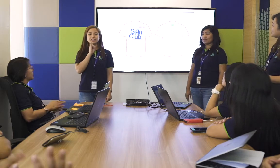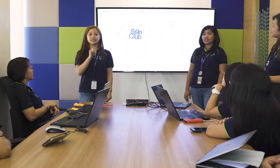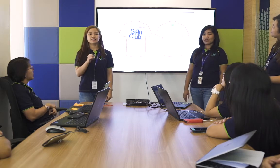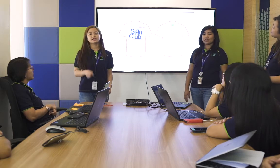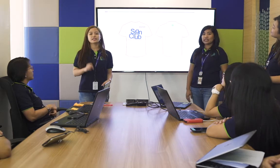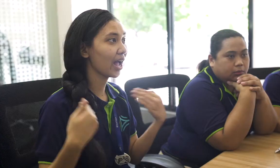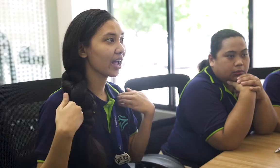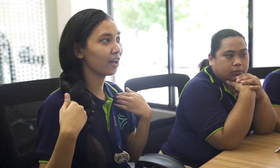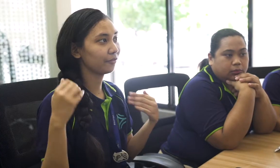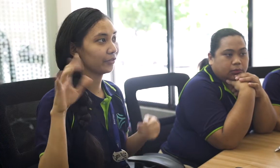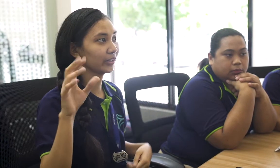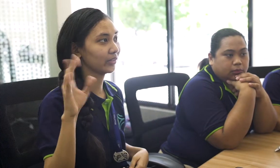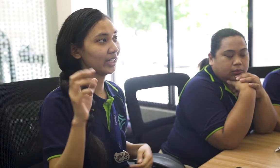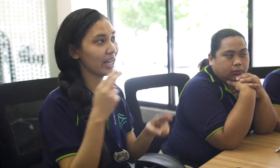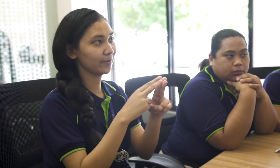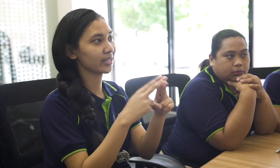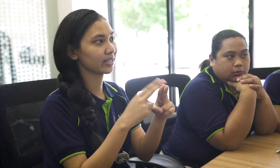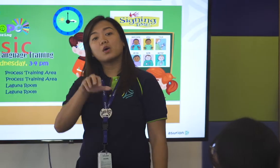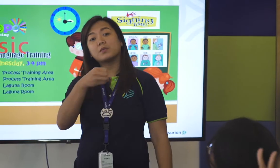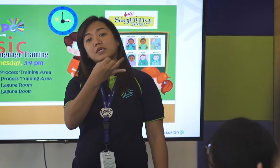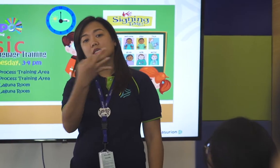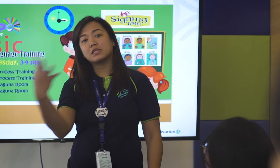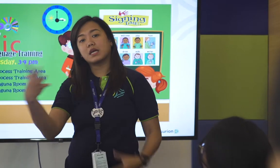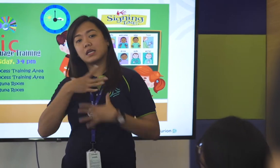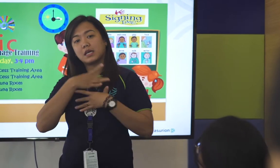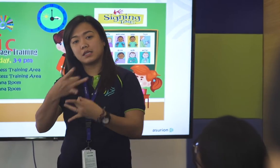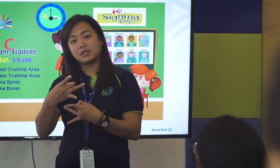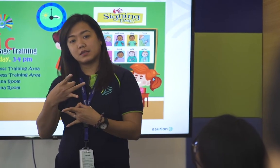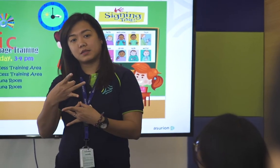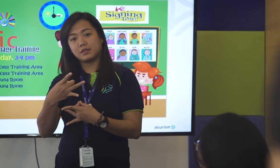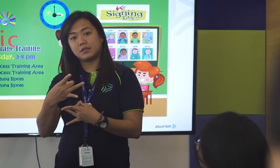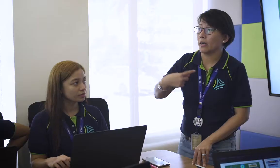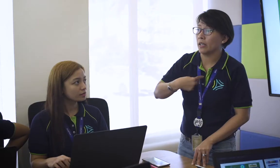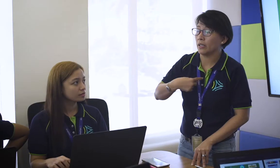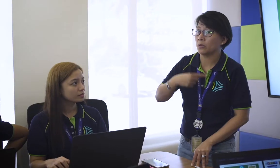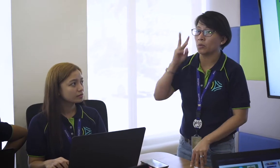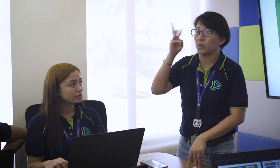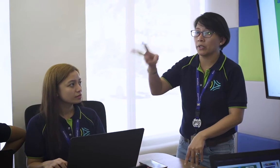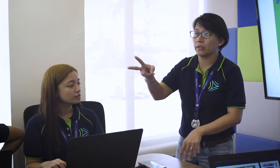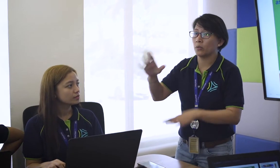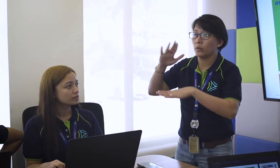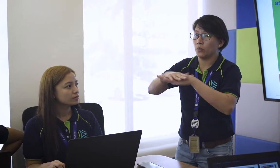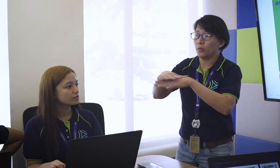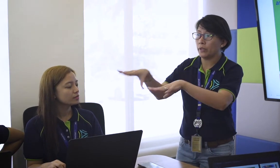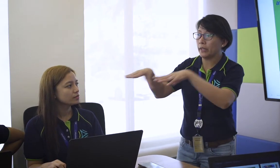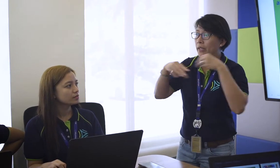and they meet regularly. This is to advance the mission to remove the language barrier for our deaf employees.